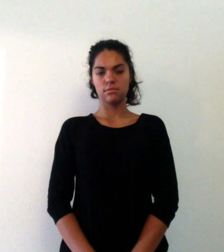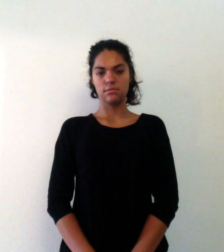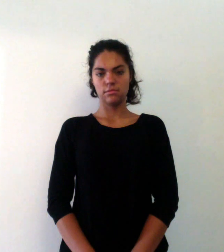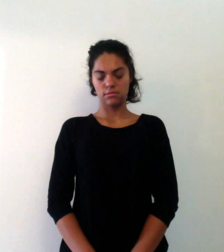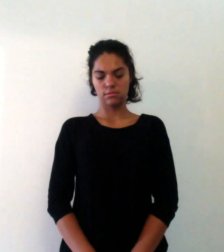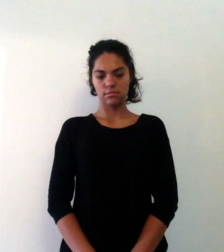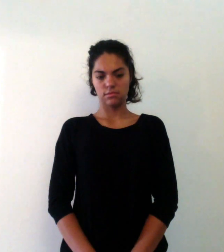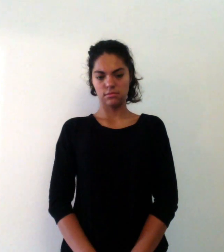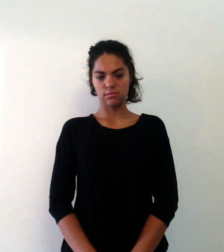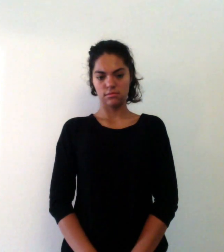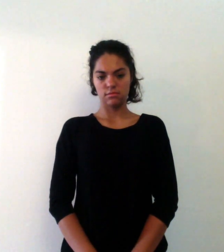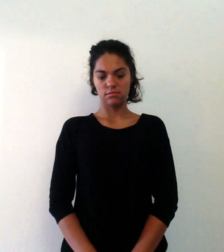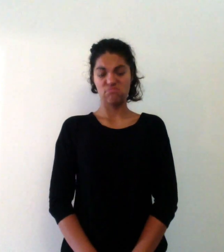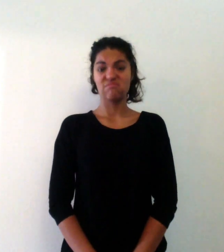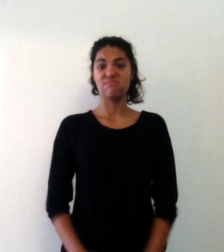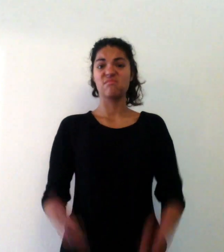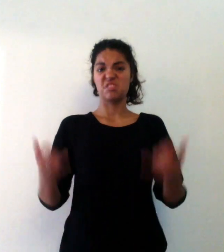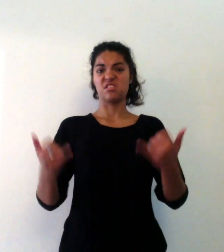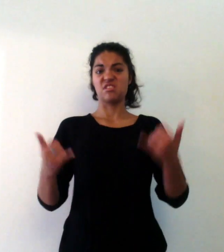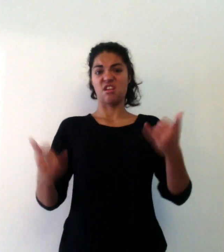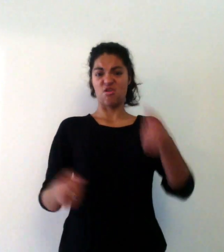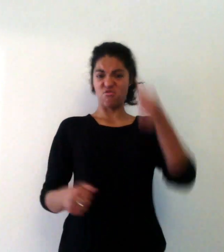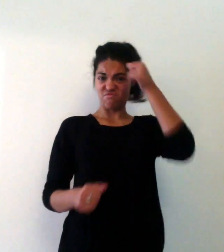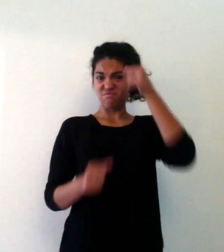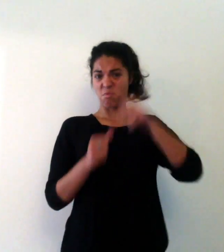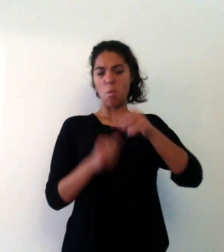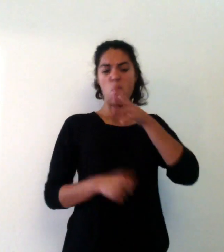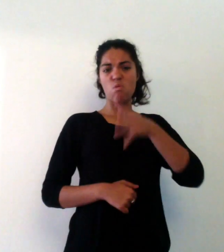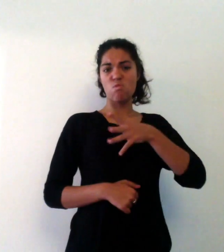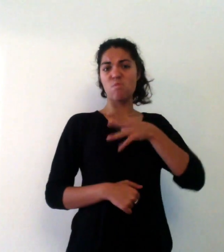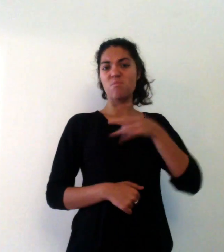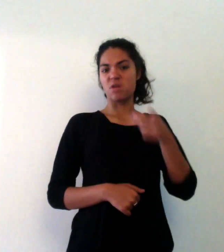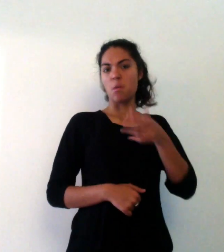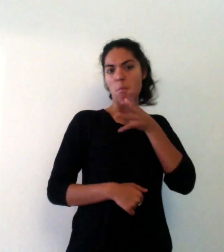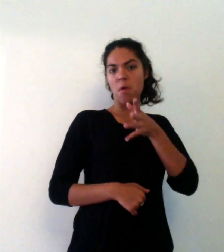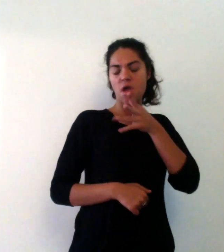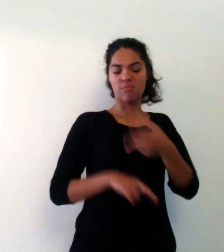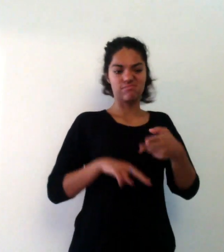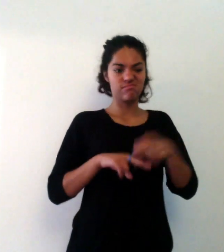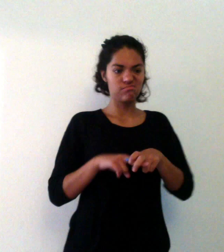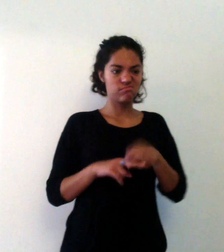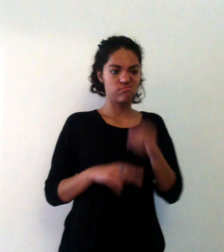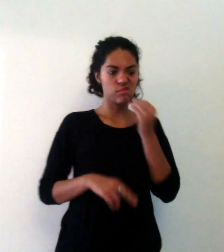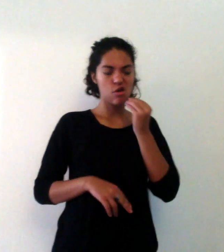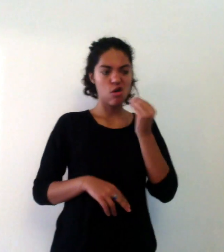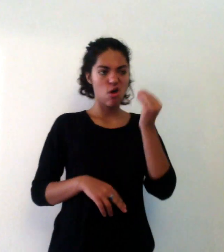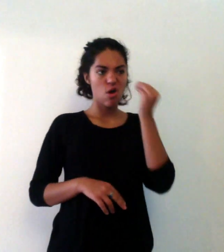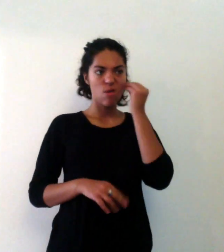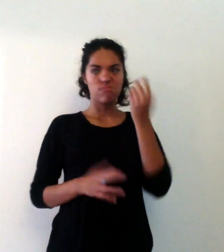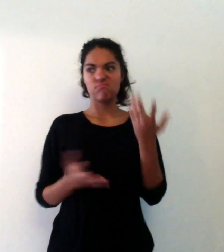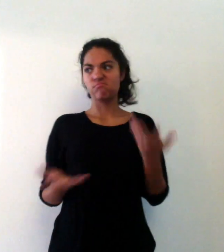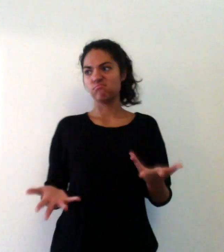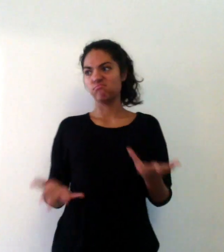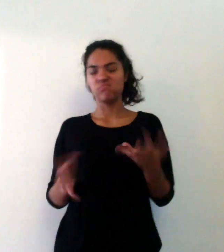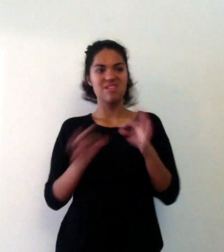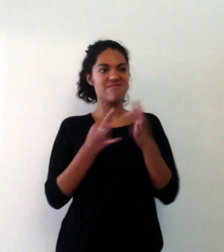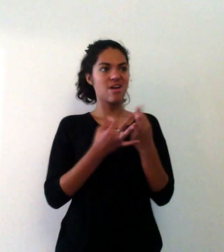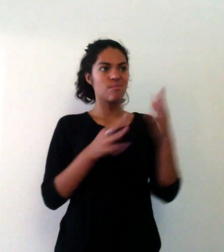So the woman picks up the phone and says, "There it is. I'm at my kitchen table with my cup of coffee. Is this what it's all